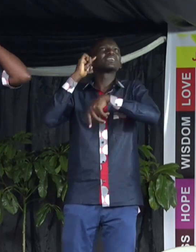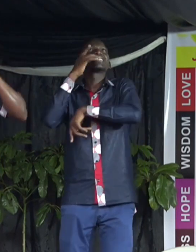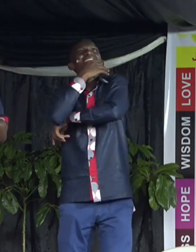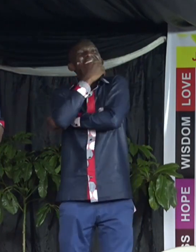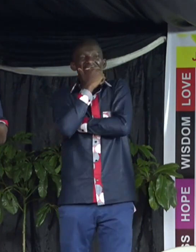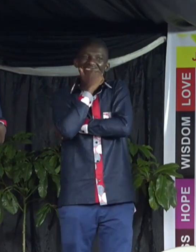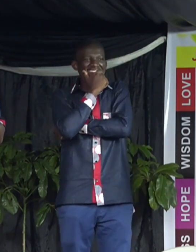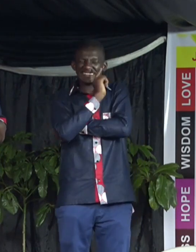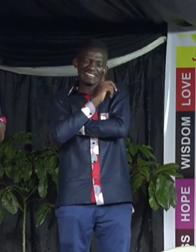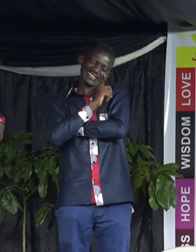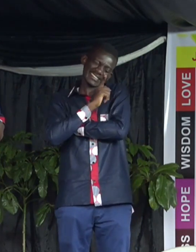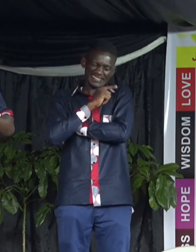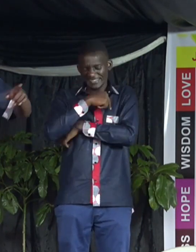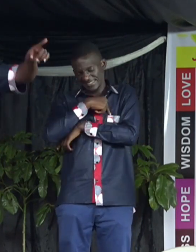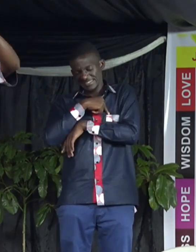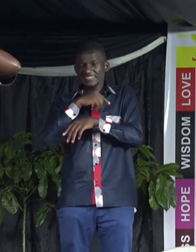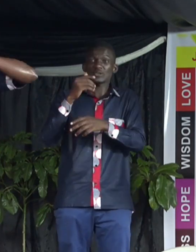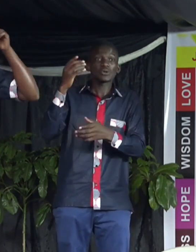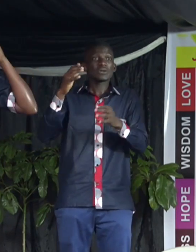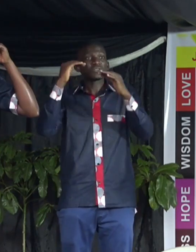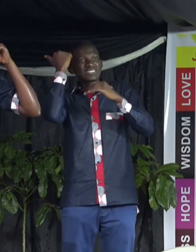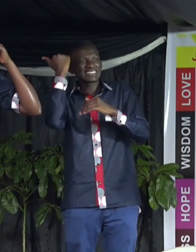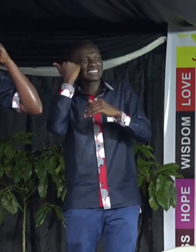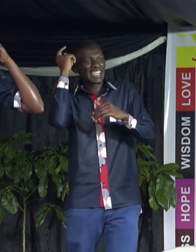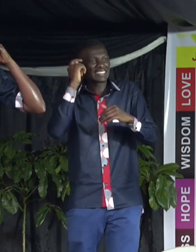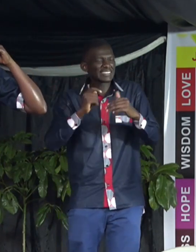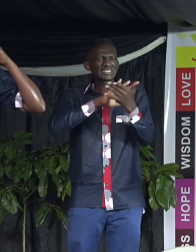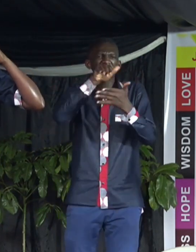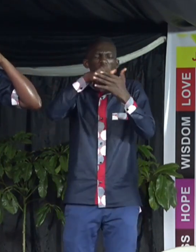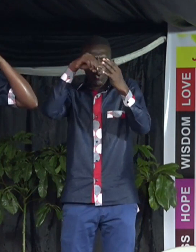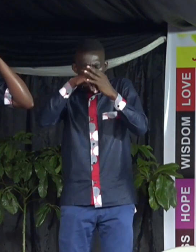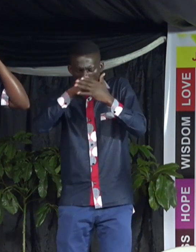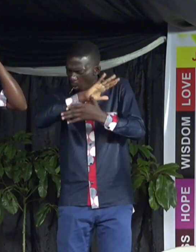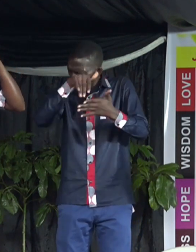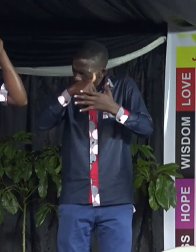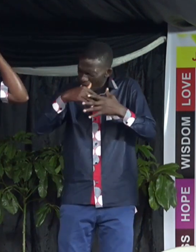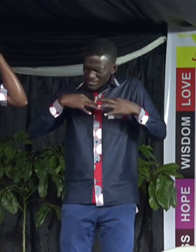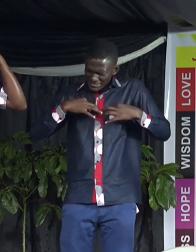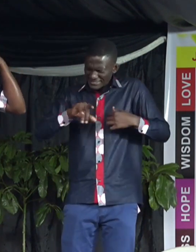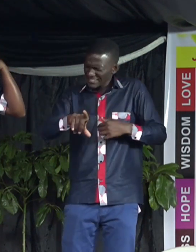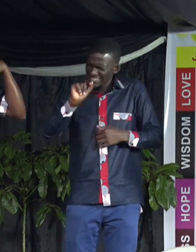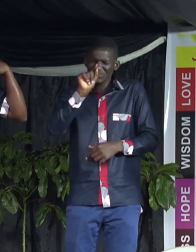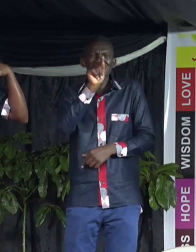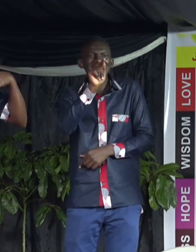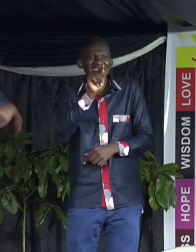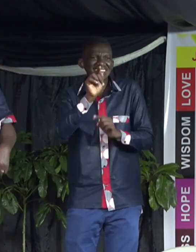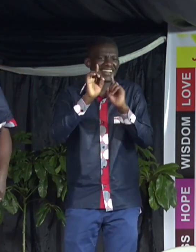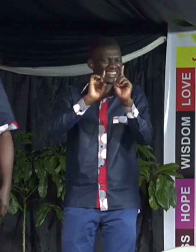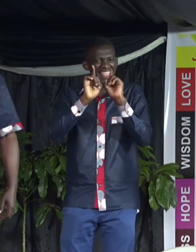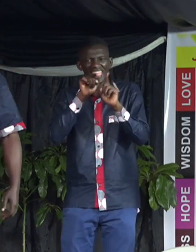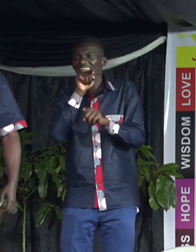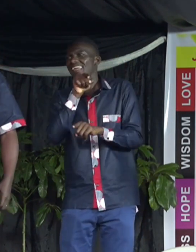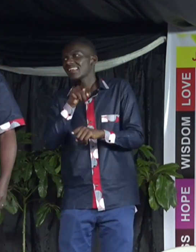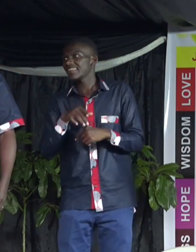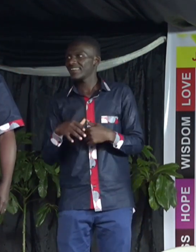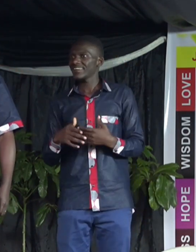find when there is someone mungo yezo na zona with some other nebalonda mwezo saying, how can